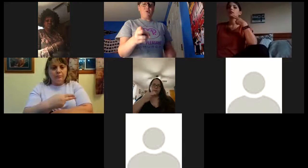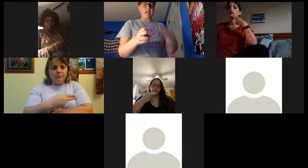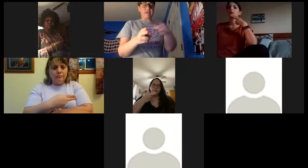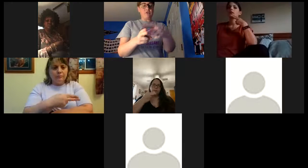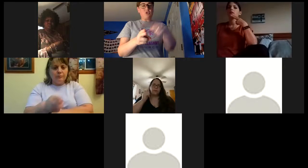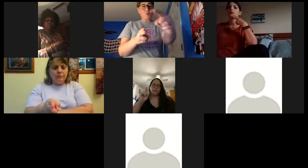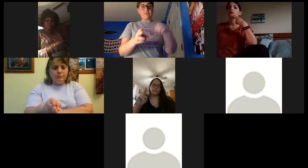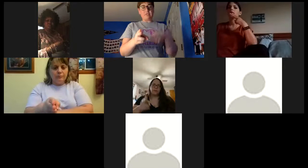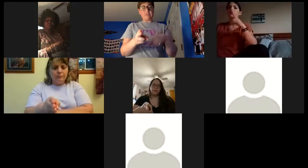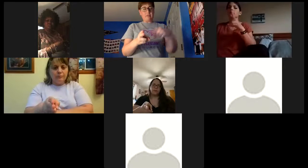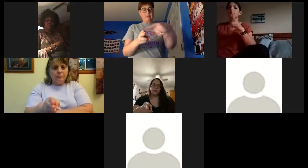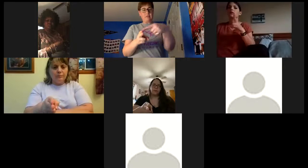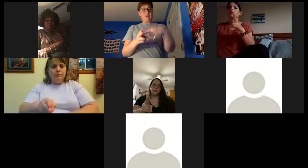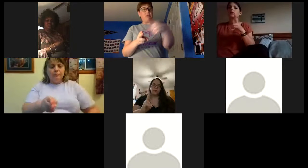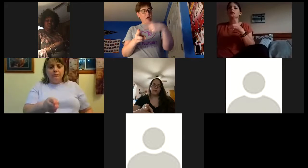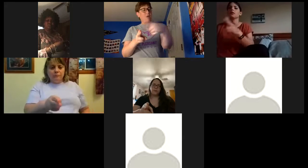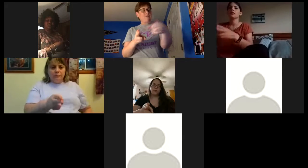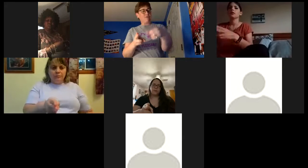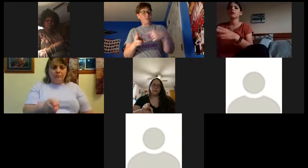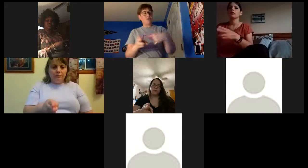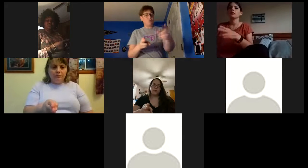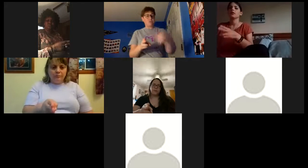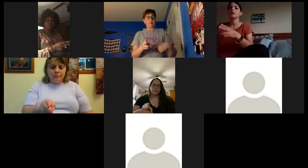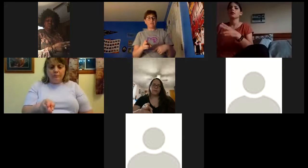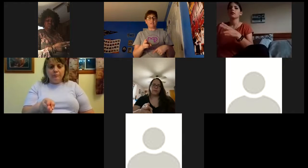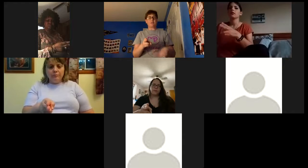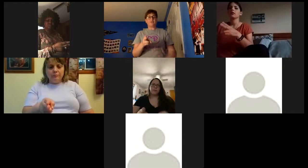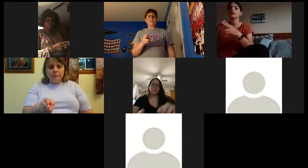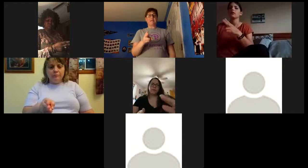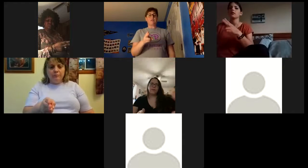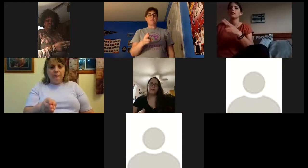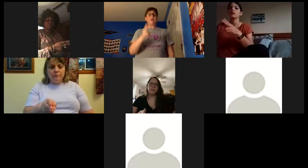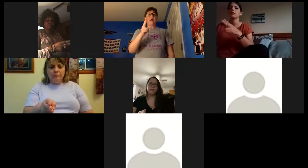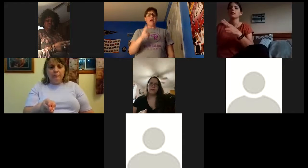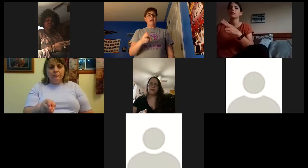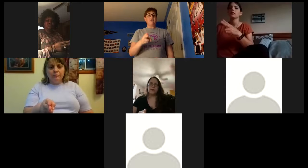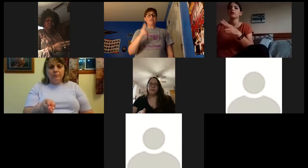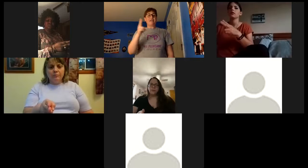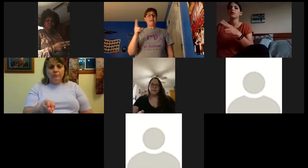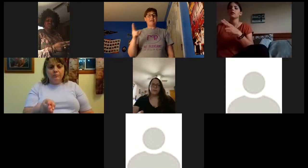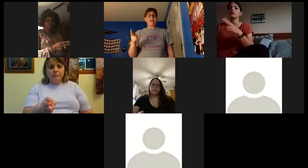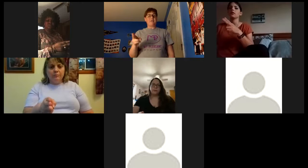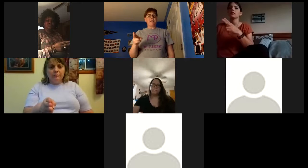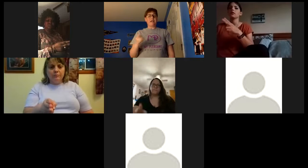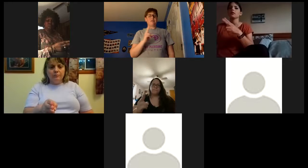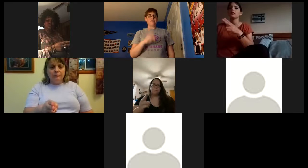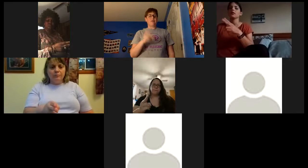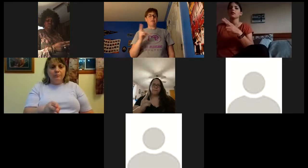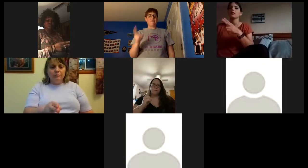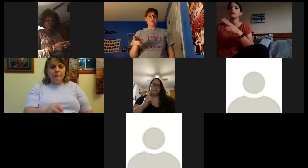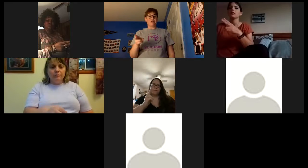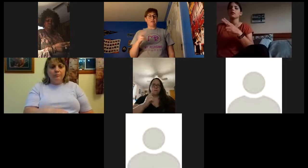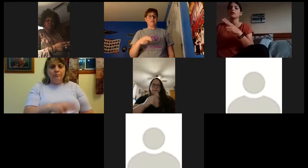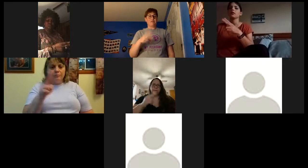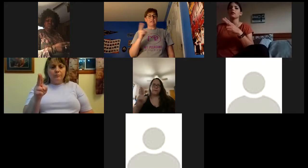is pointing towards, you know, like away from you, towards the person that you're speaking to. And you're just going to make a hill like with it, hard